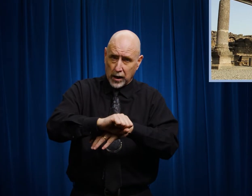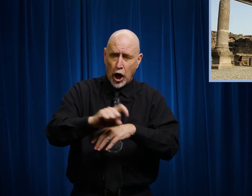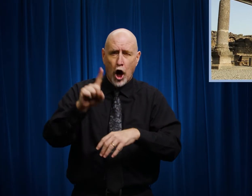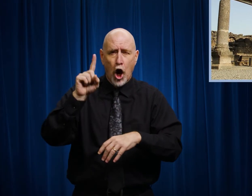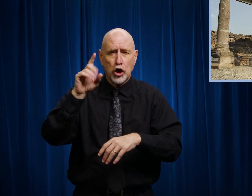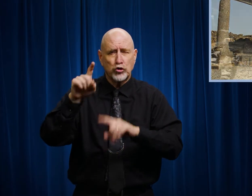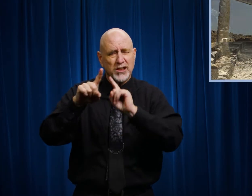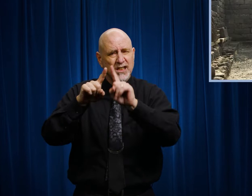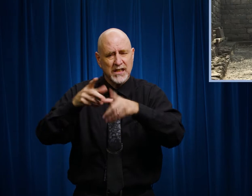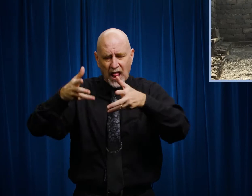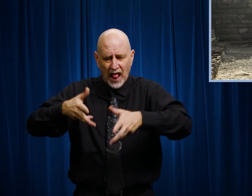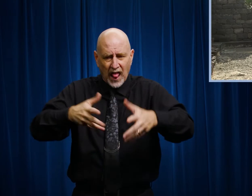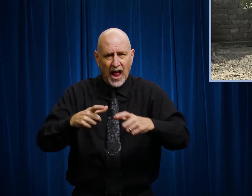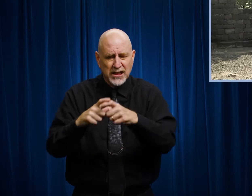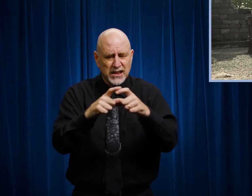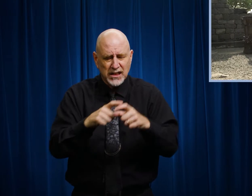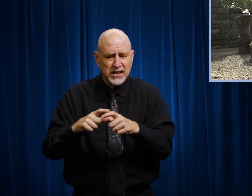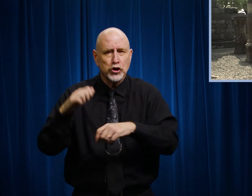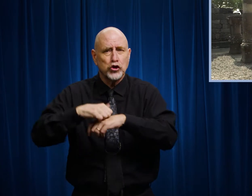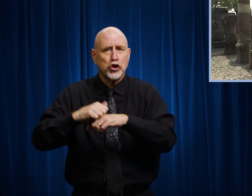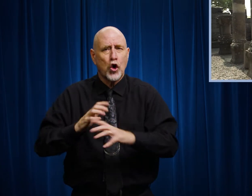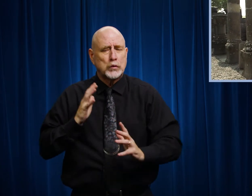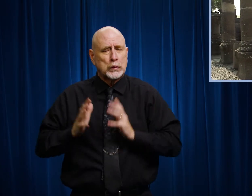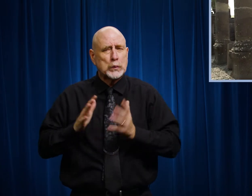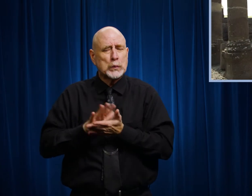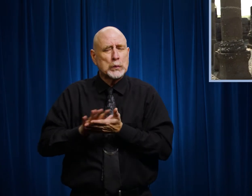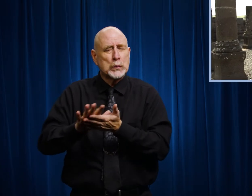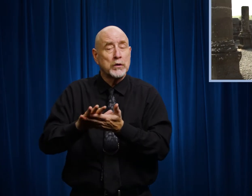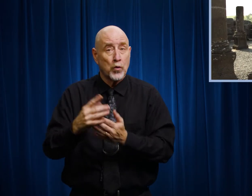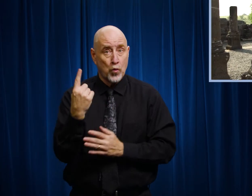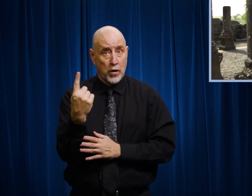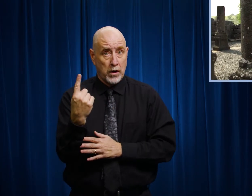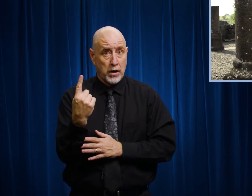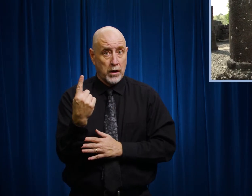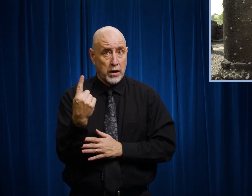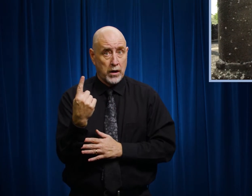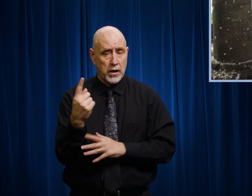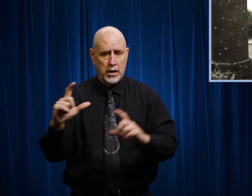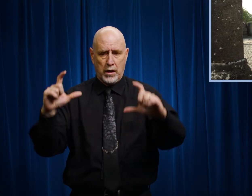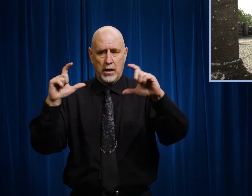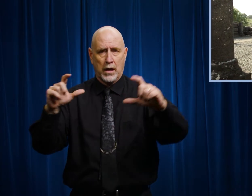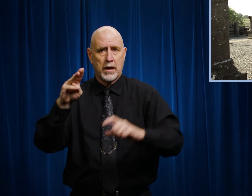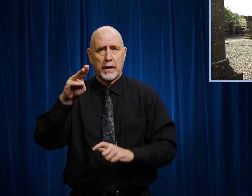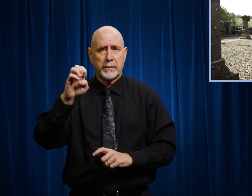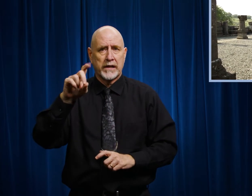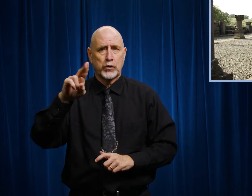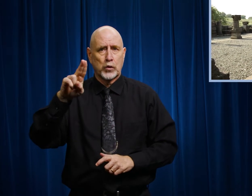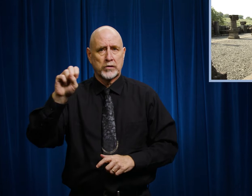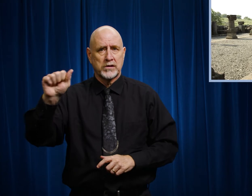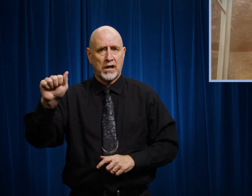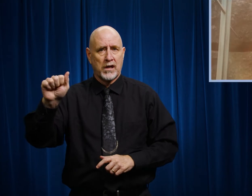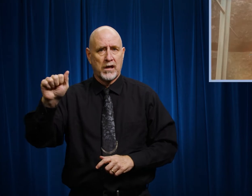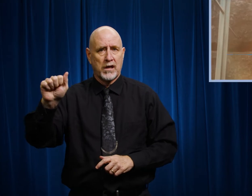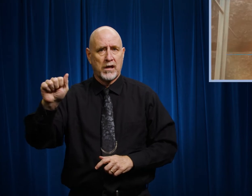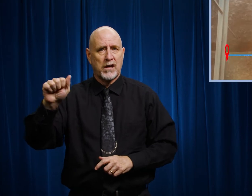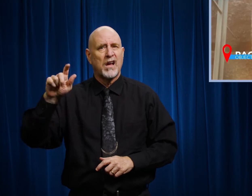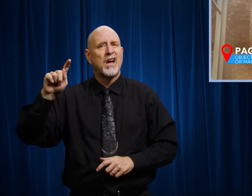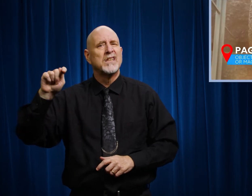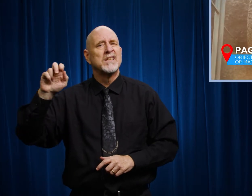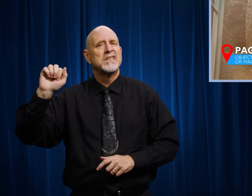synagogue were hundreds of fragments of decorated stonework, one of which was a Medusa, a well-known